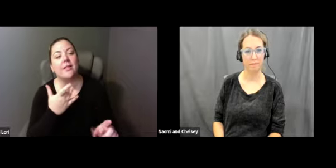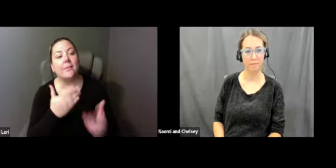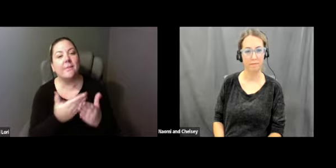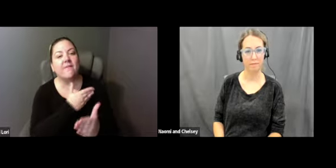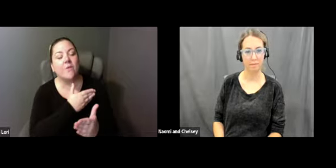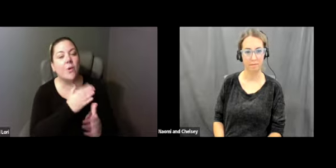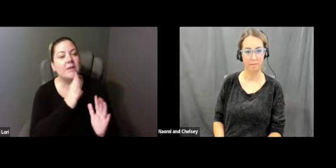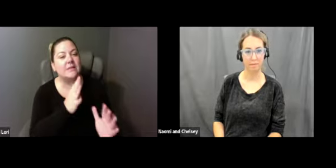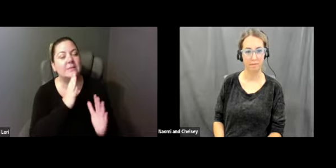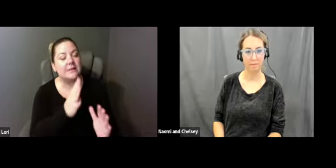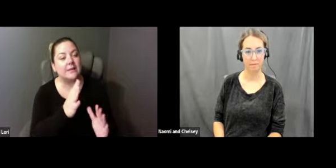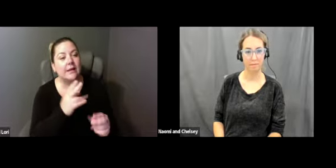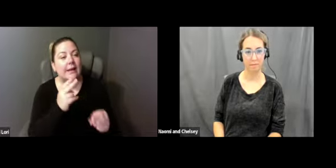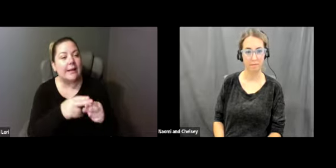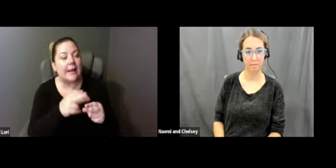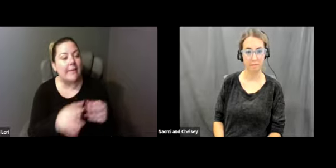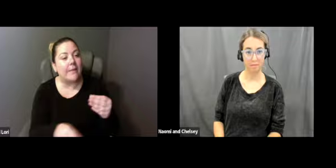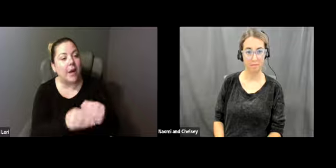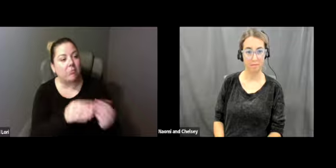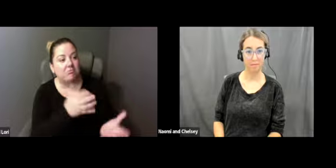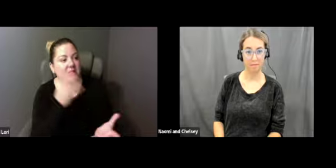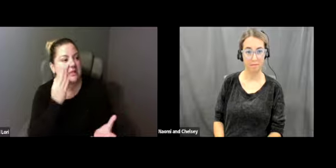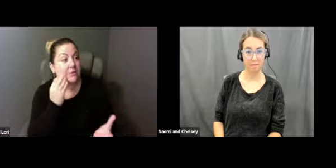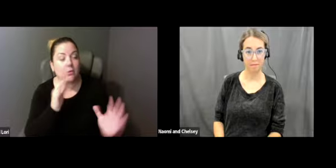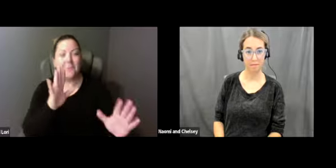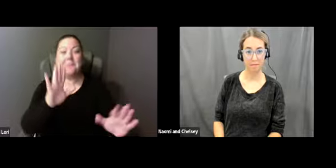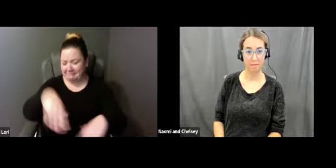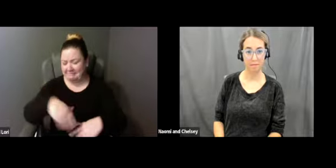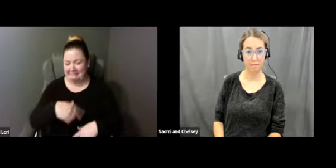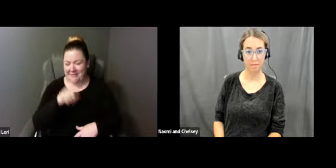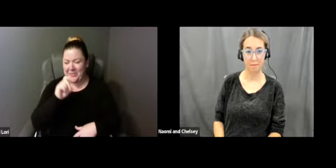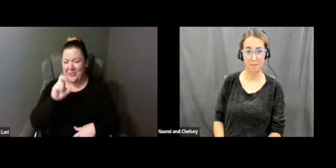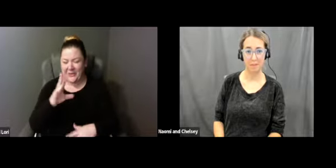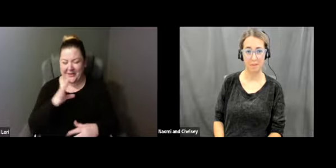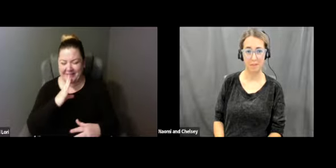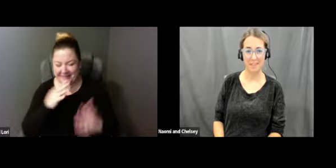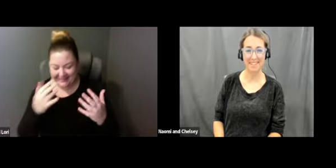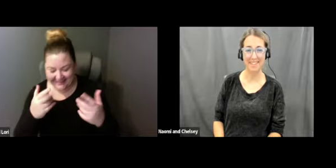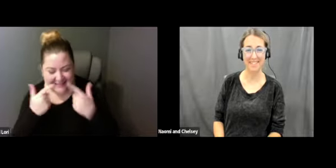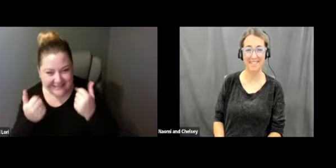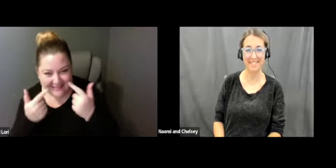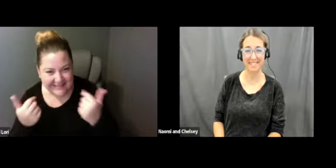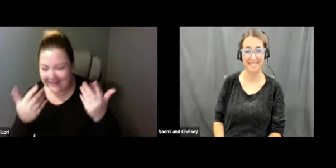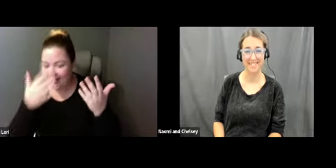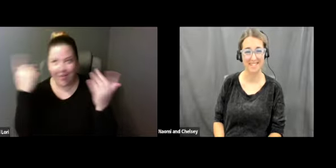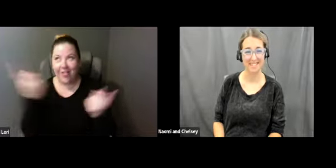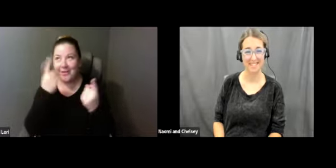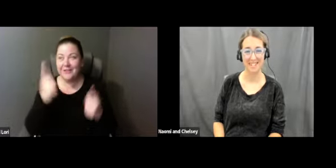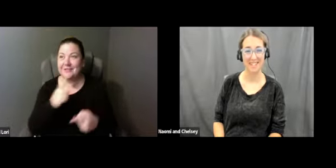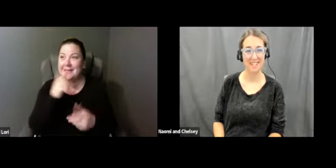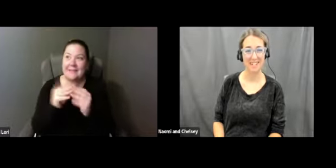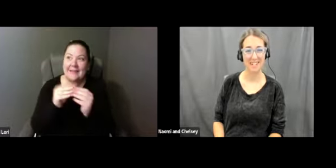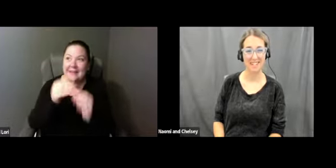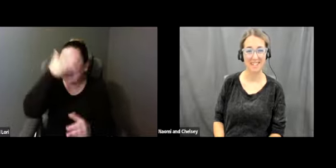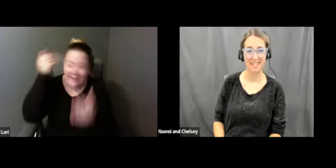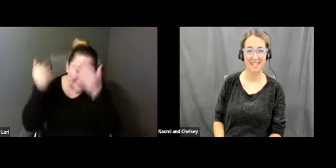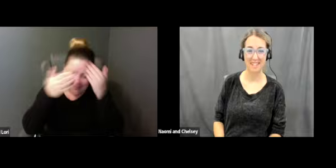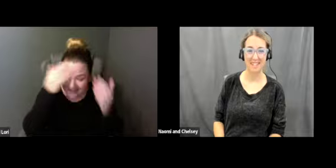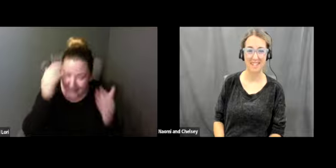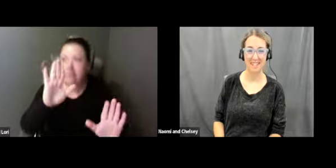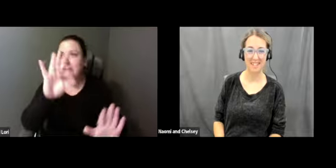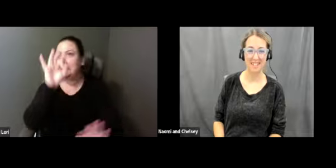spoke, how that experience was for you. By the way, that was Lori, which happens all the time in live meetings, by the way. You're like, by the